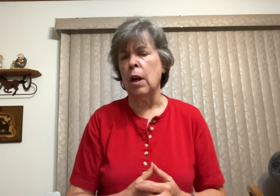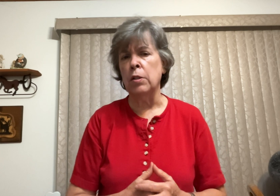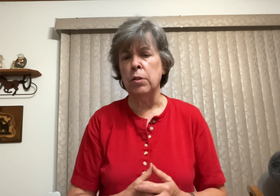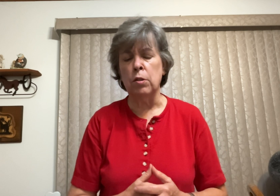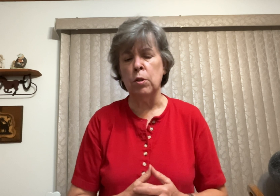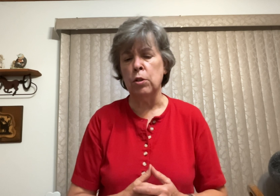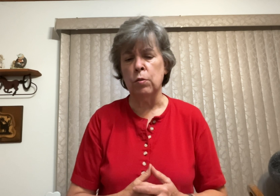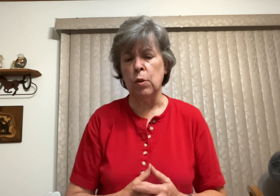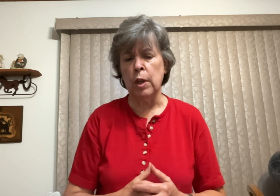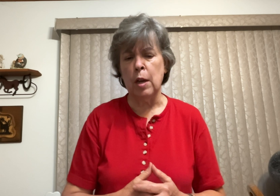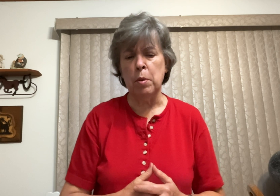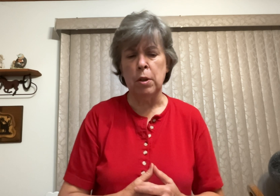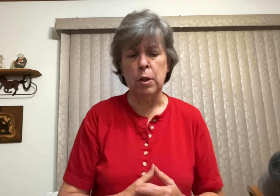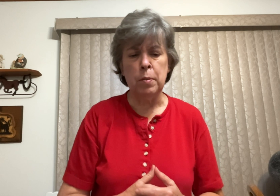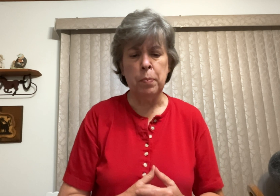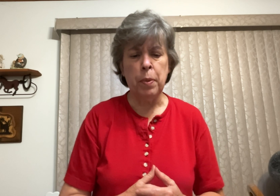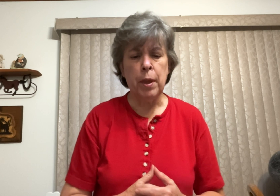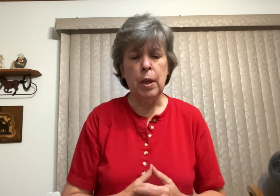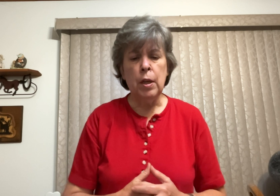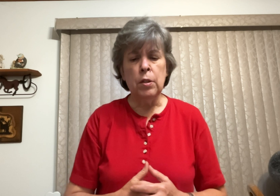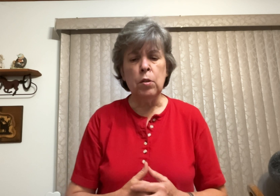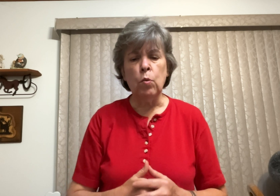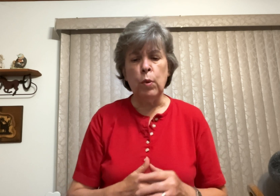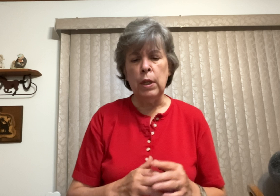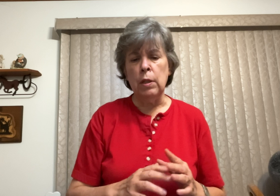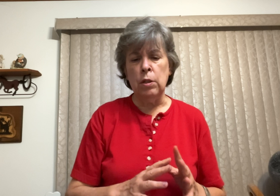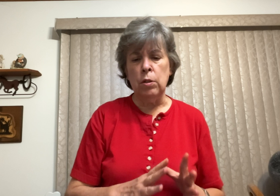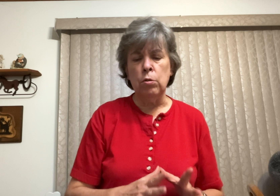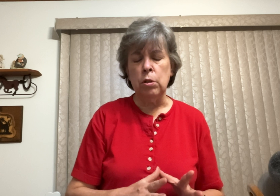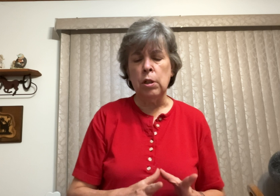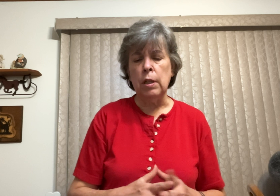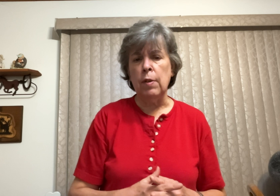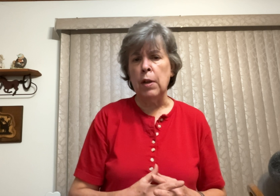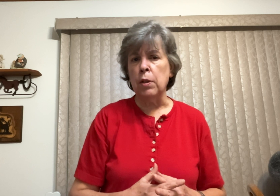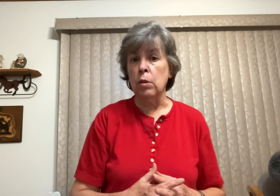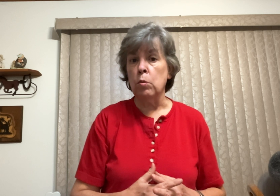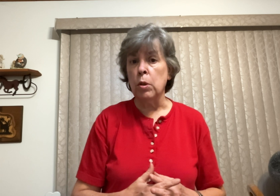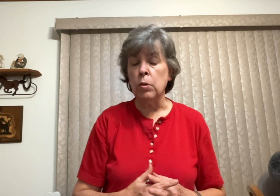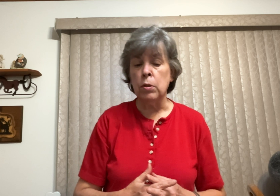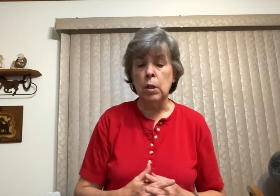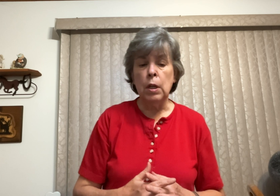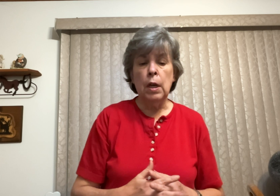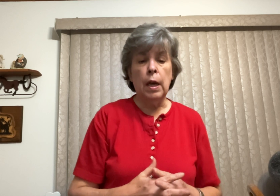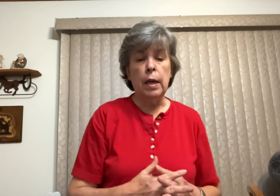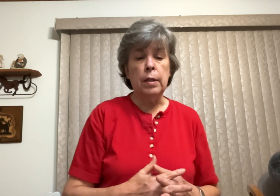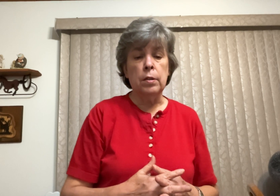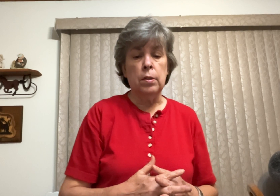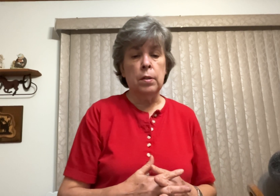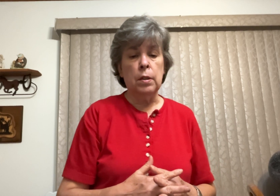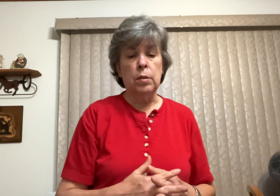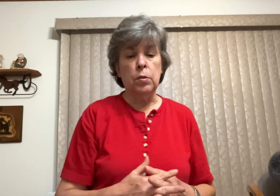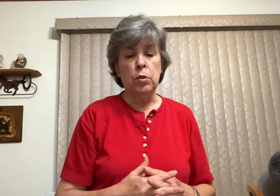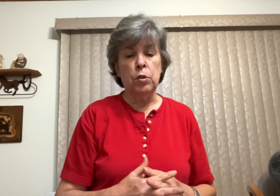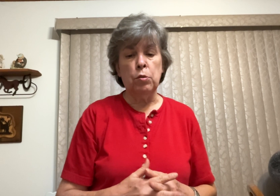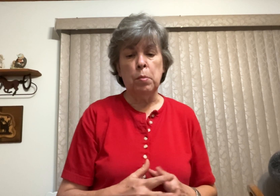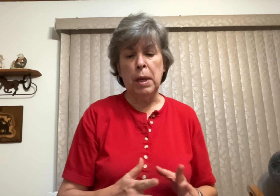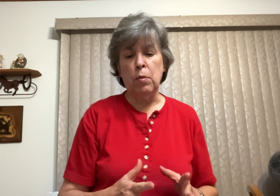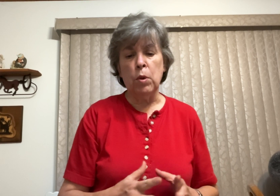and increase your vocabulary. So we usually leave out the little words and just do the main